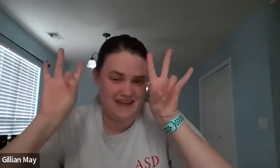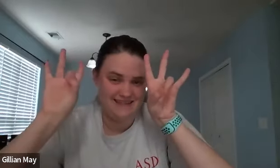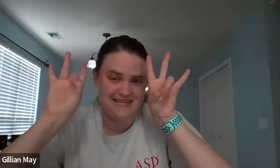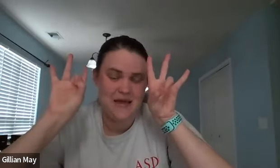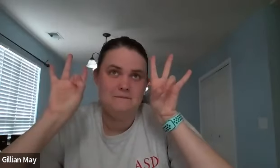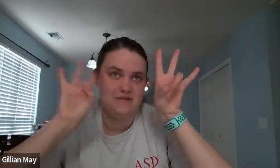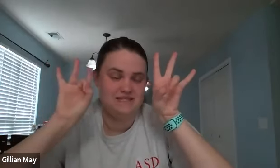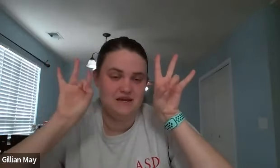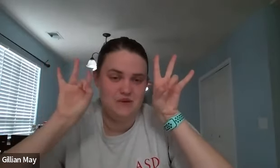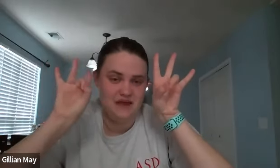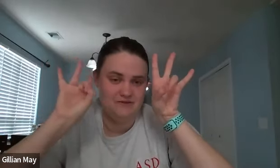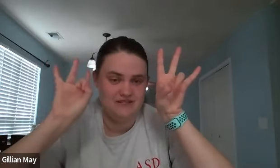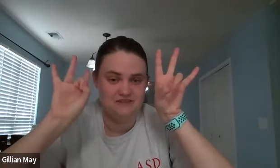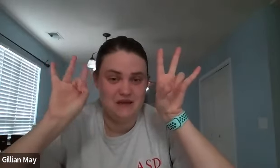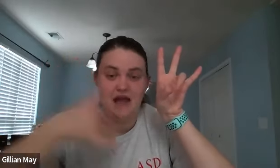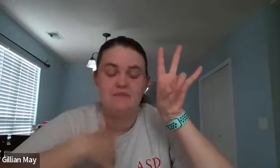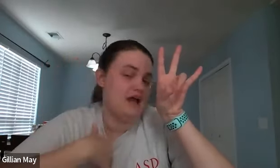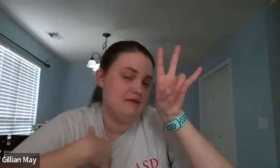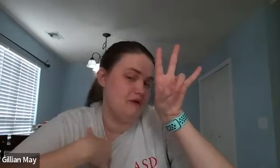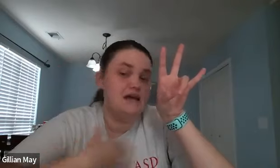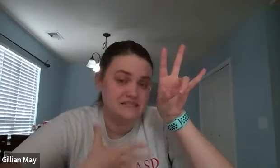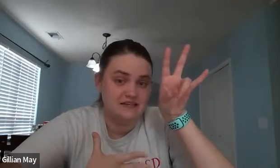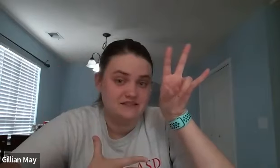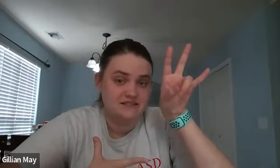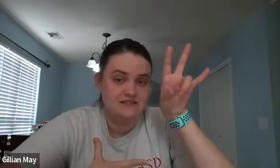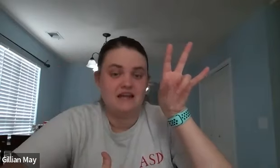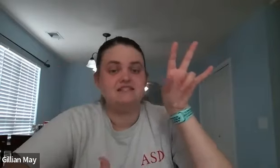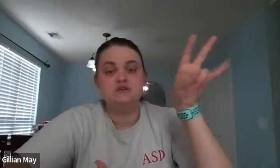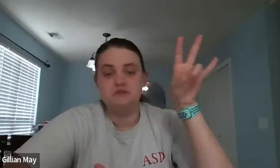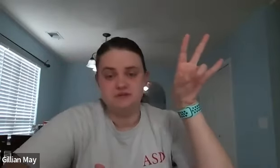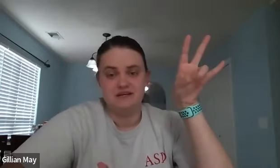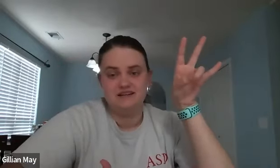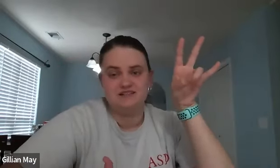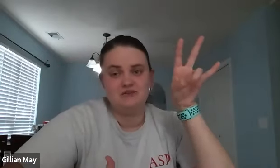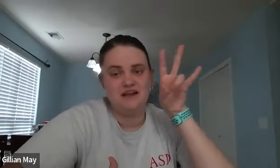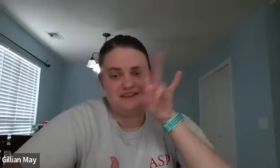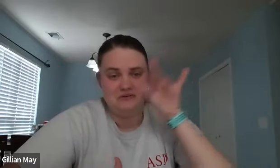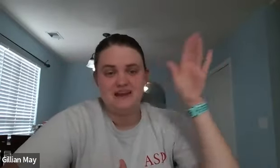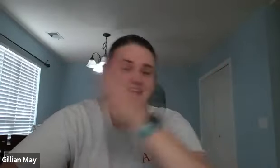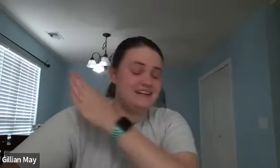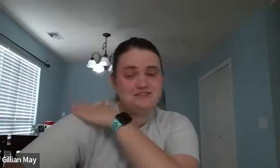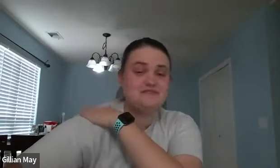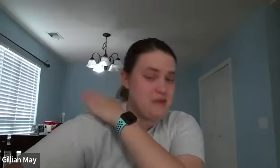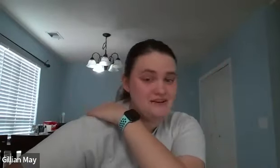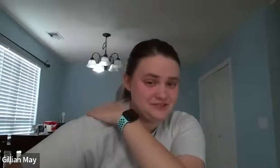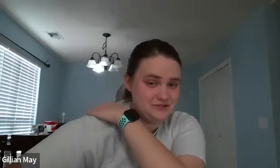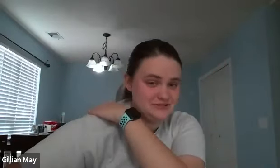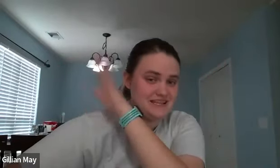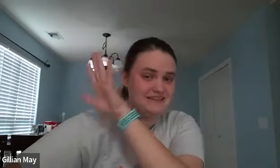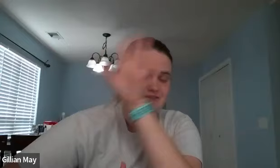8s mixed up every single time. I mean, I did it, and I still will do it. So like, you guys got to give yourself a pat on your shoulders, like, or